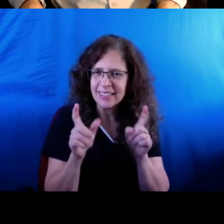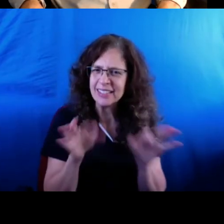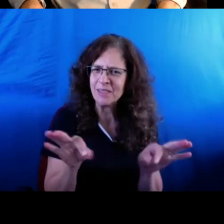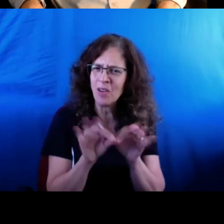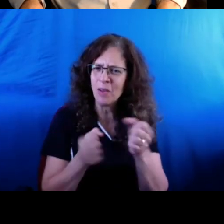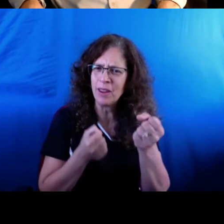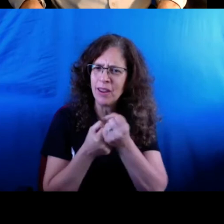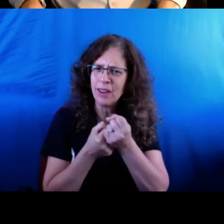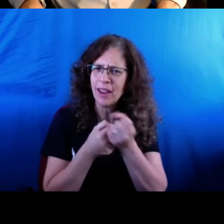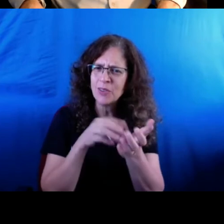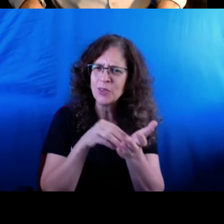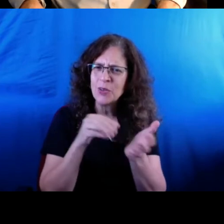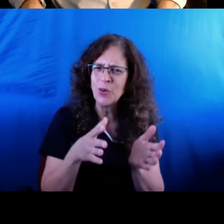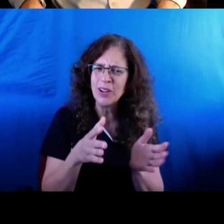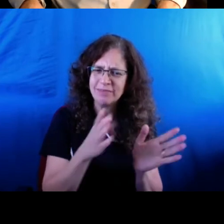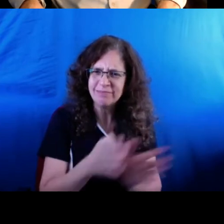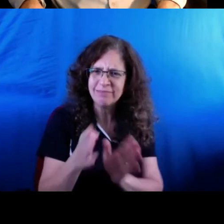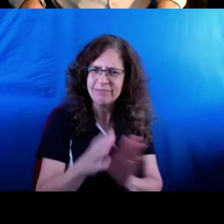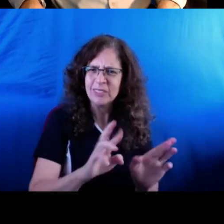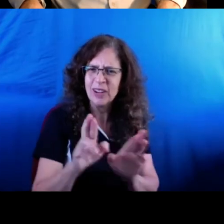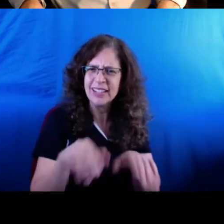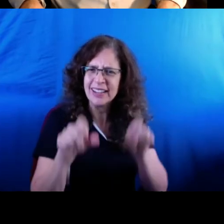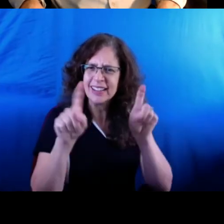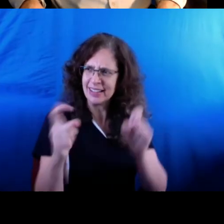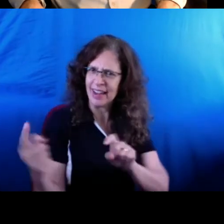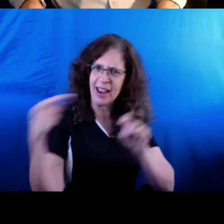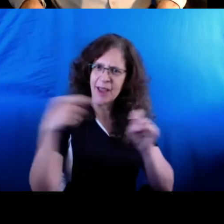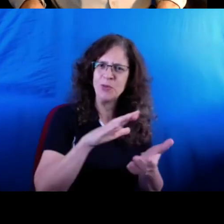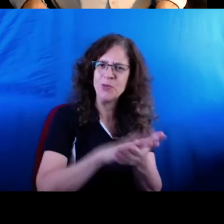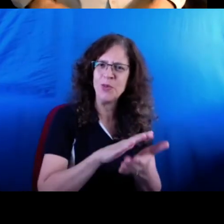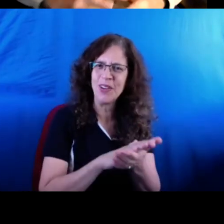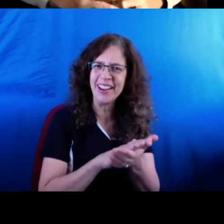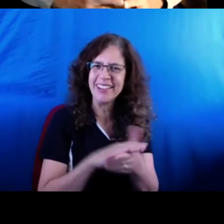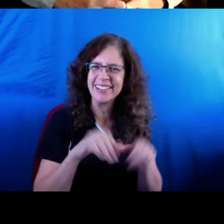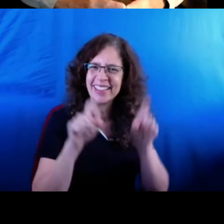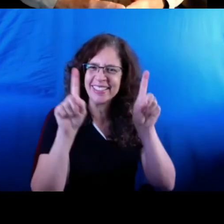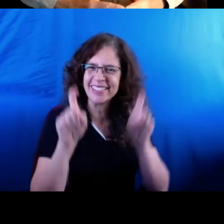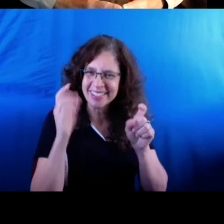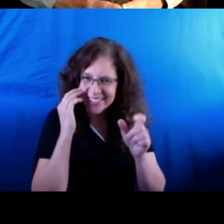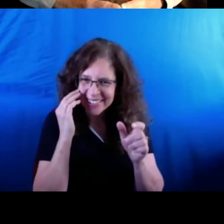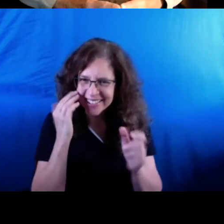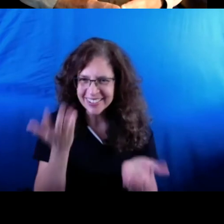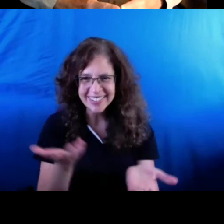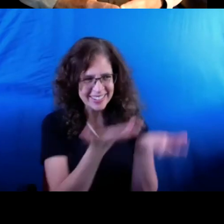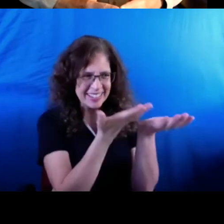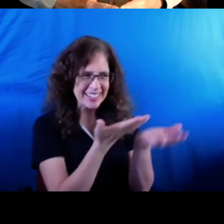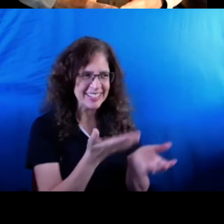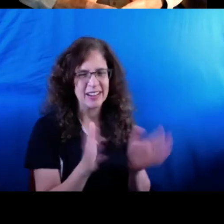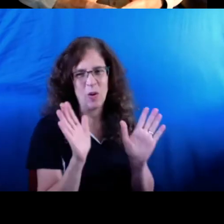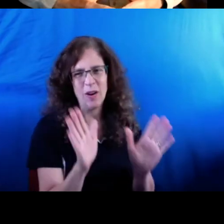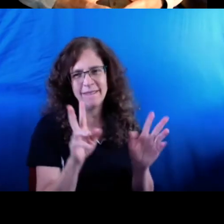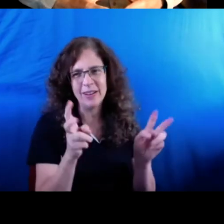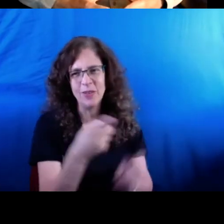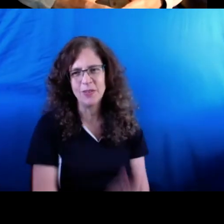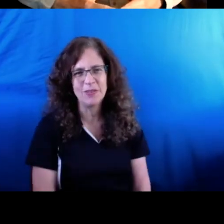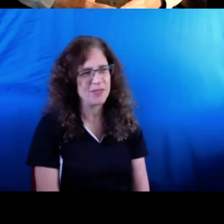When a school gives a test, it's important to support the students planning for that test. They come to school for tests, you